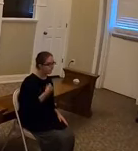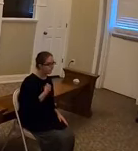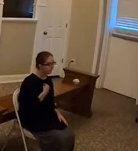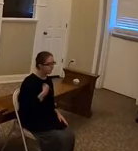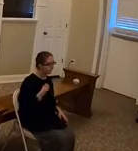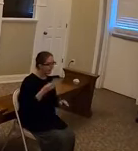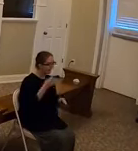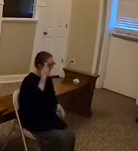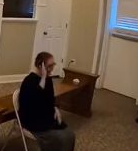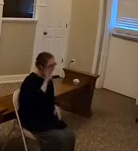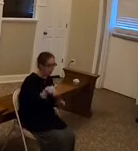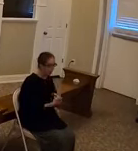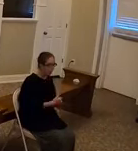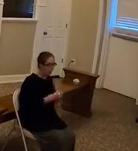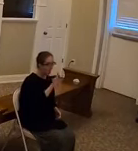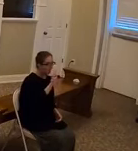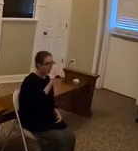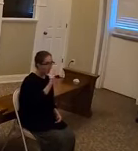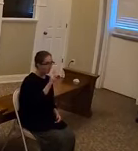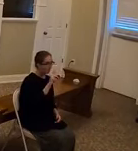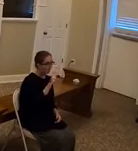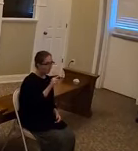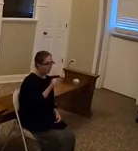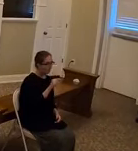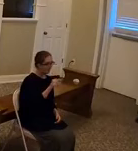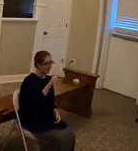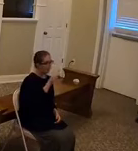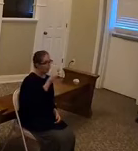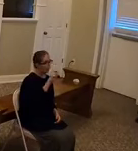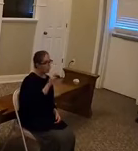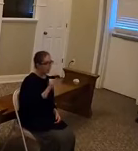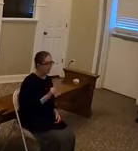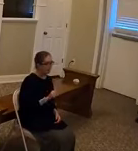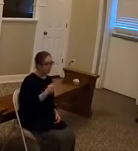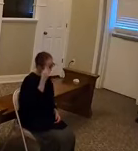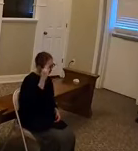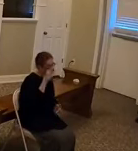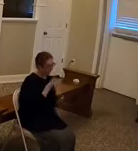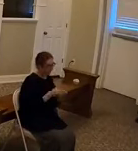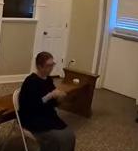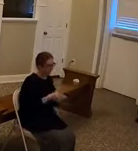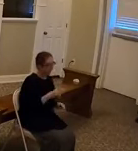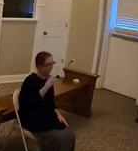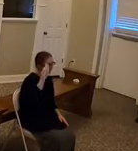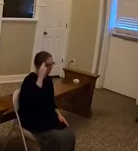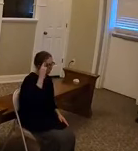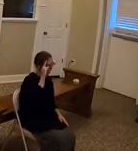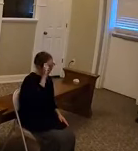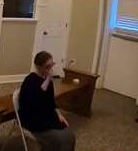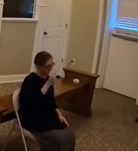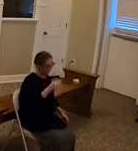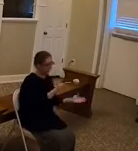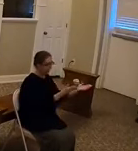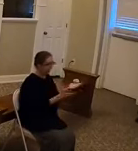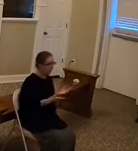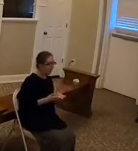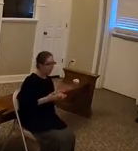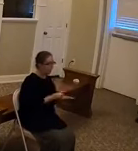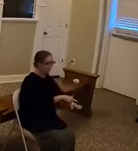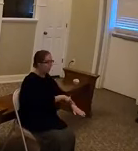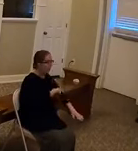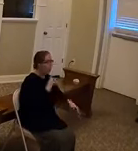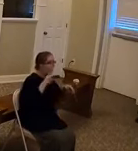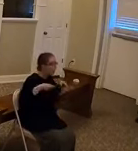I don't know all of your backgrounds, but I do know some of your backgrounds. Hallelujah. I know that he's brought you from a mighty